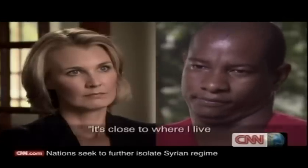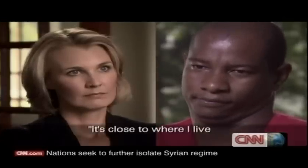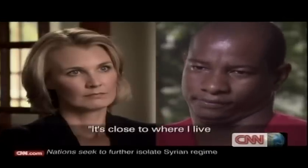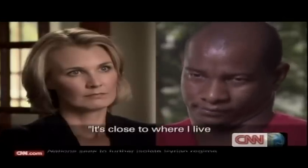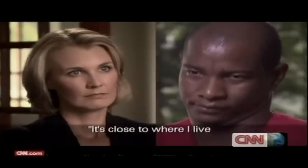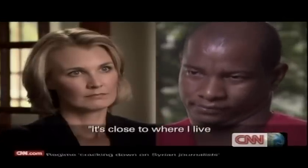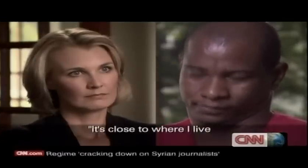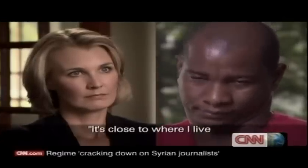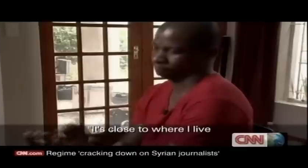It's close to where I live.